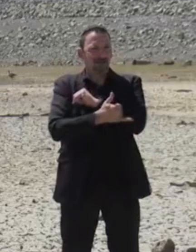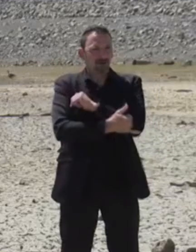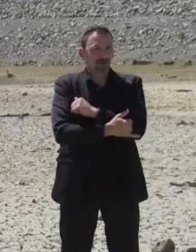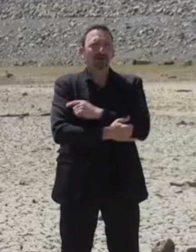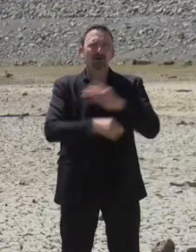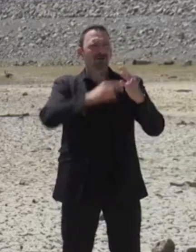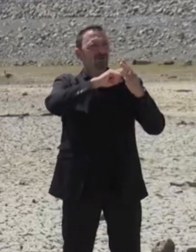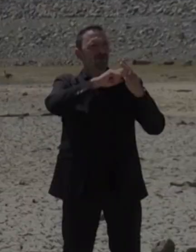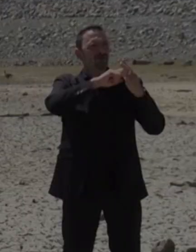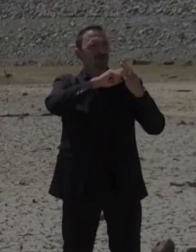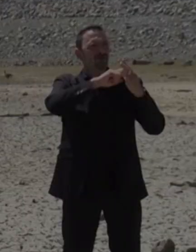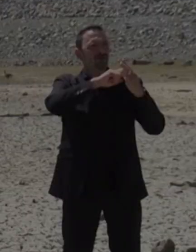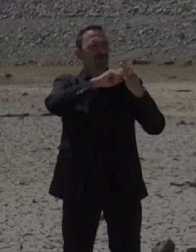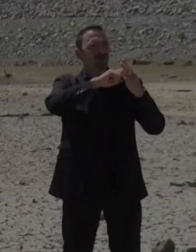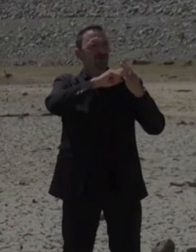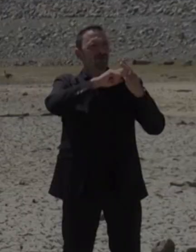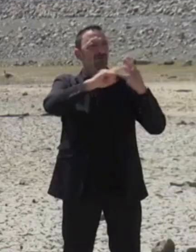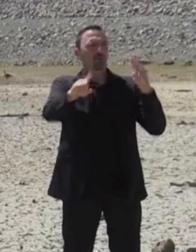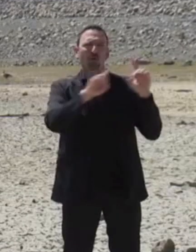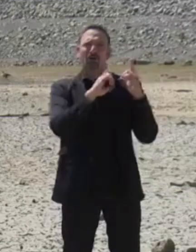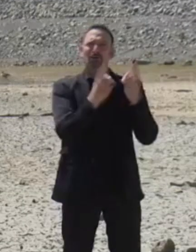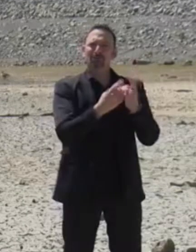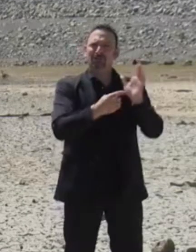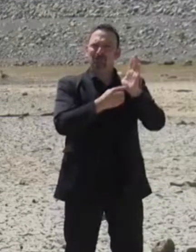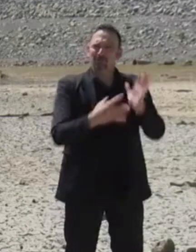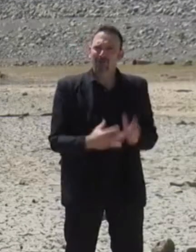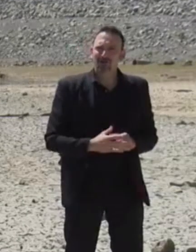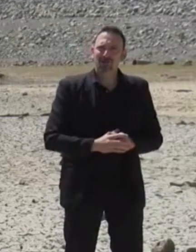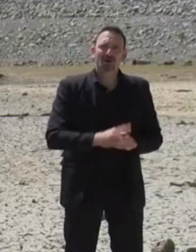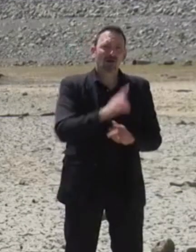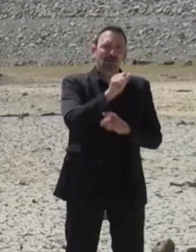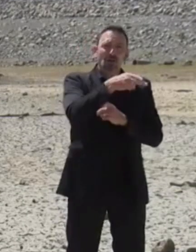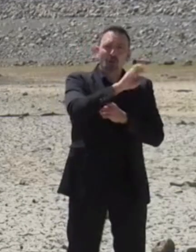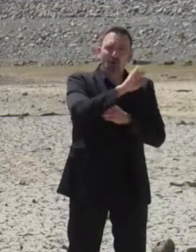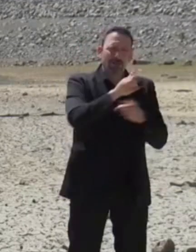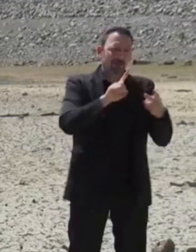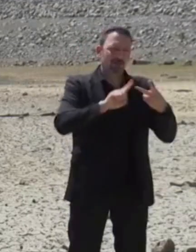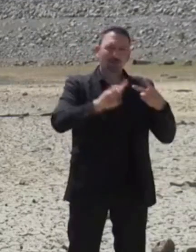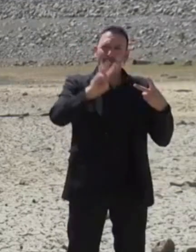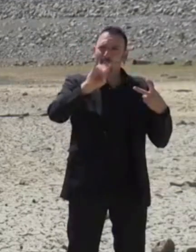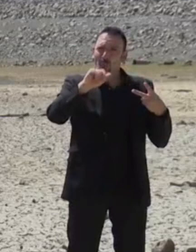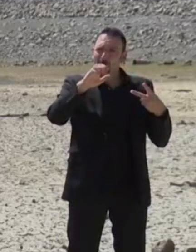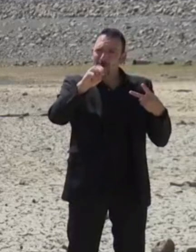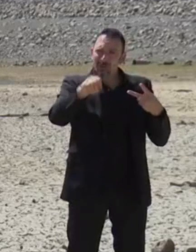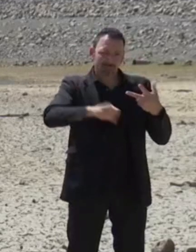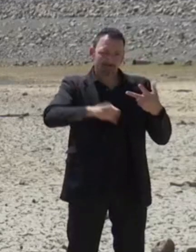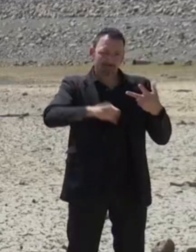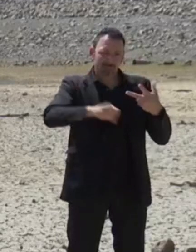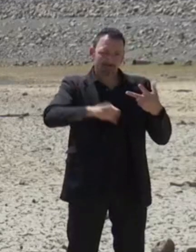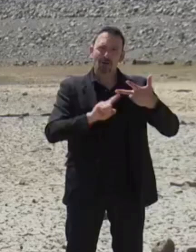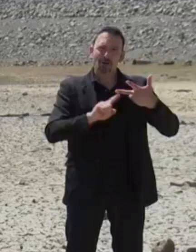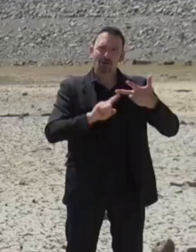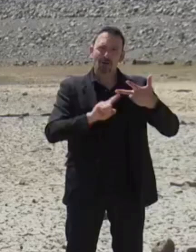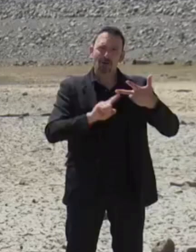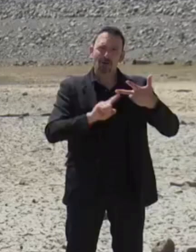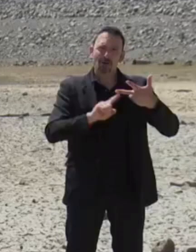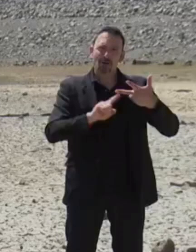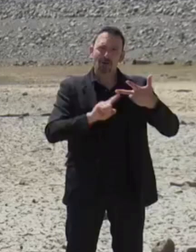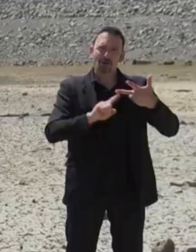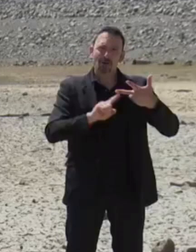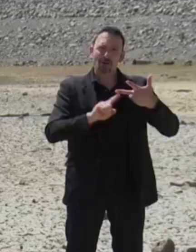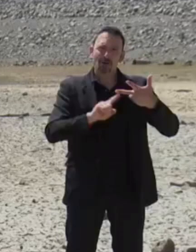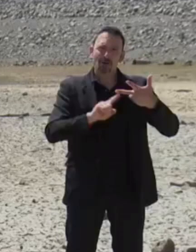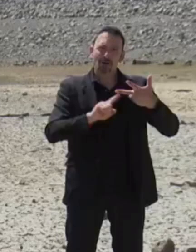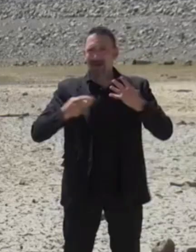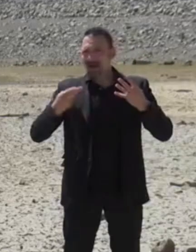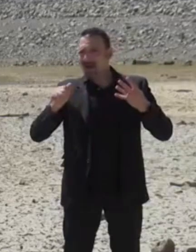home district supervisors, Supervisor McGordy, we have Supervisor Williams, Supervisor Mulhern, and of course Supervisor Haschak